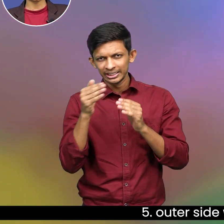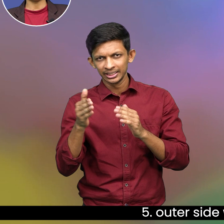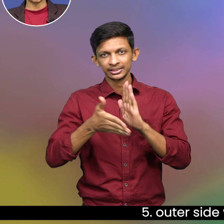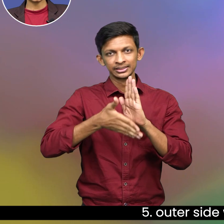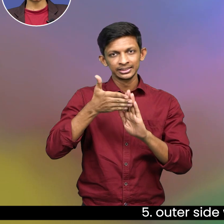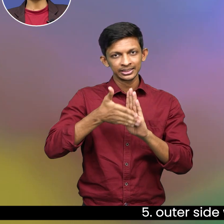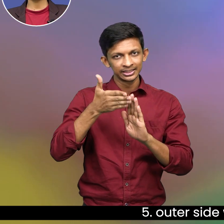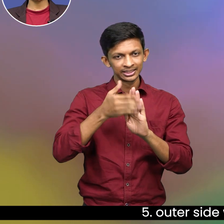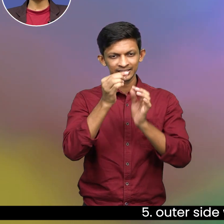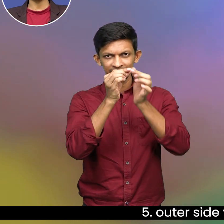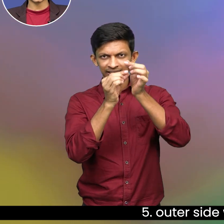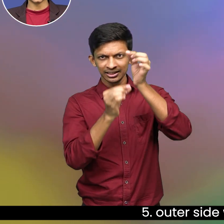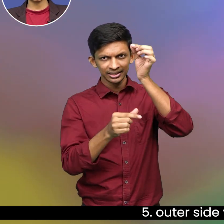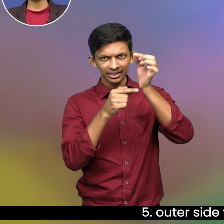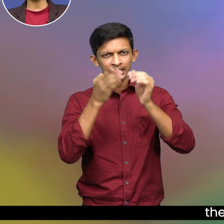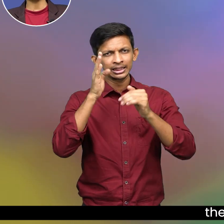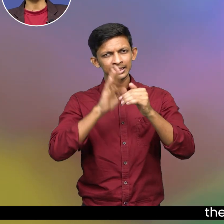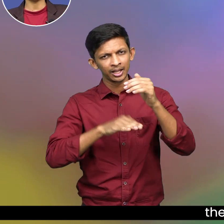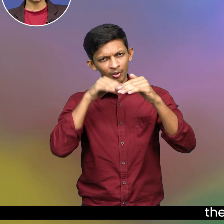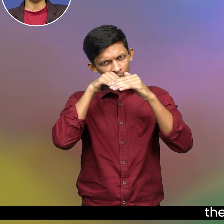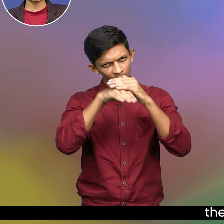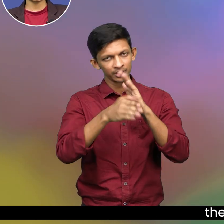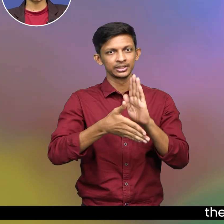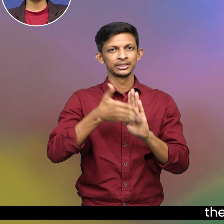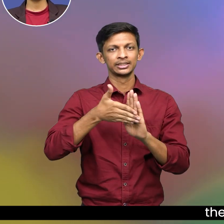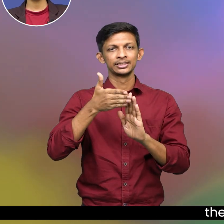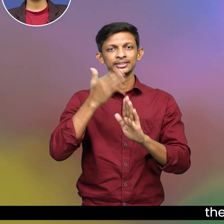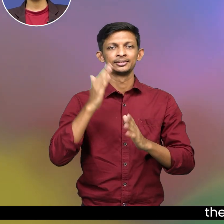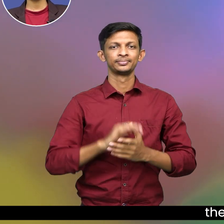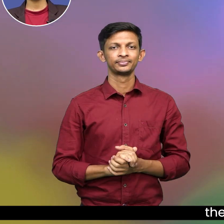Outer side walls are thicker than the inner walls.